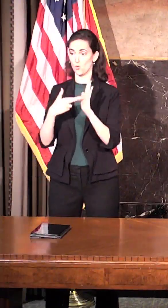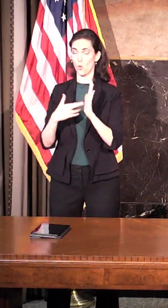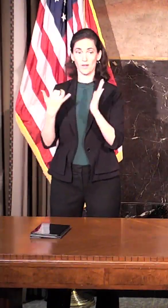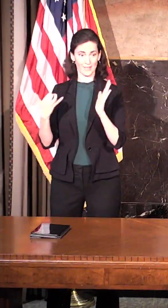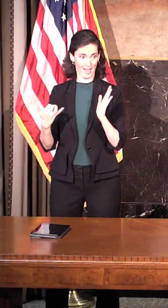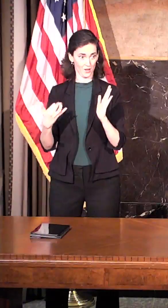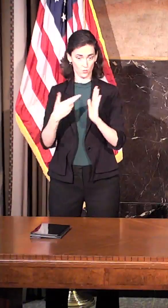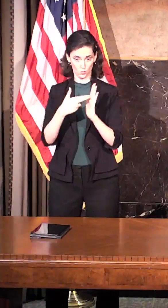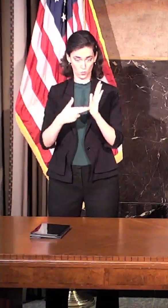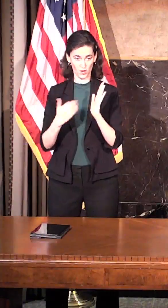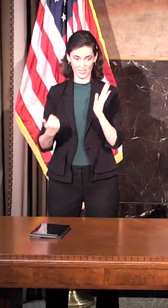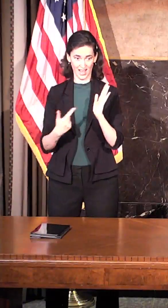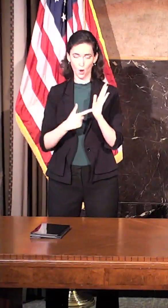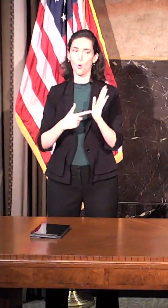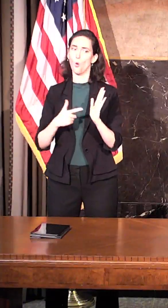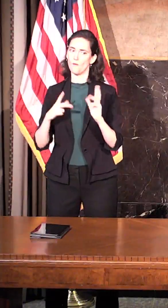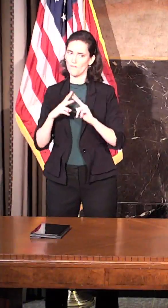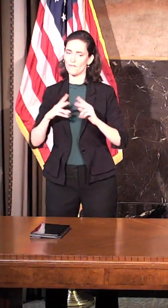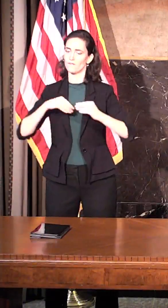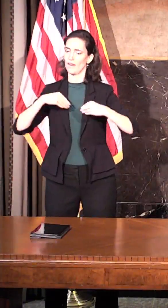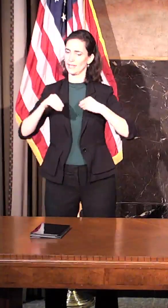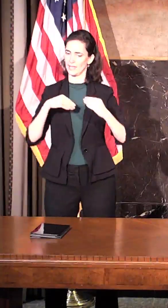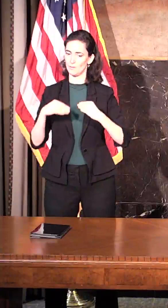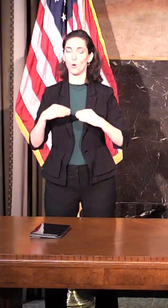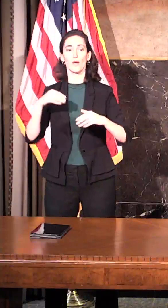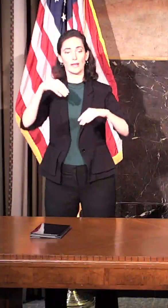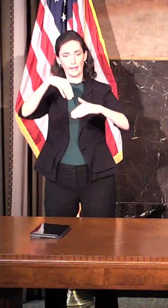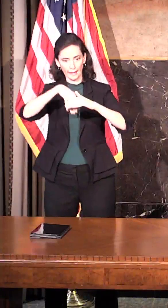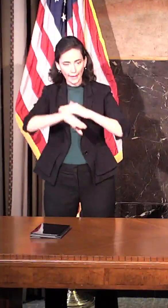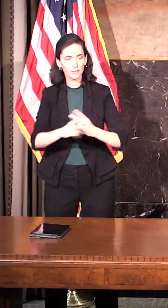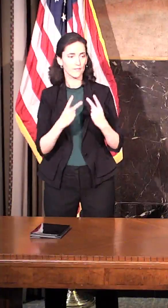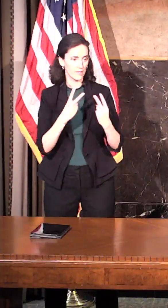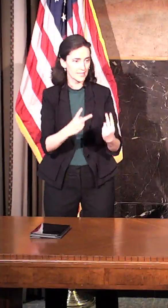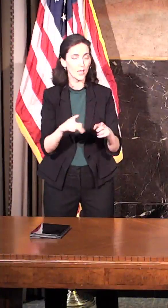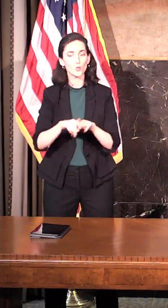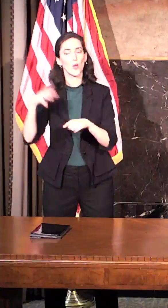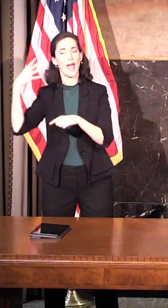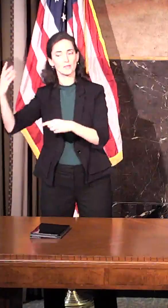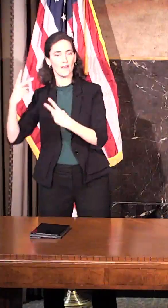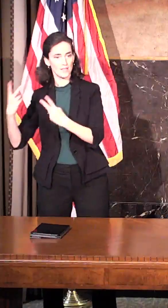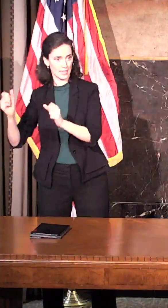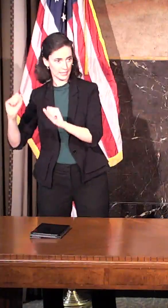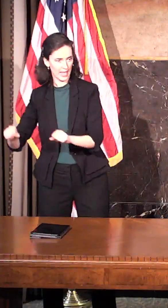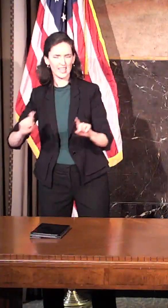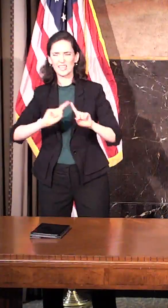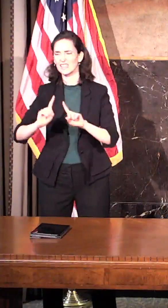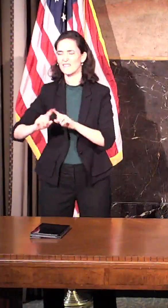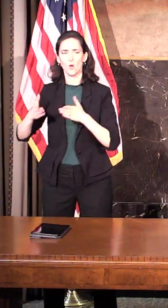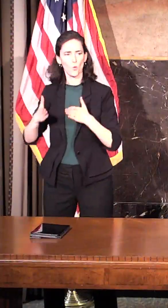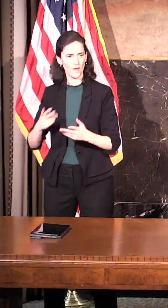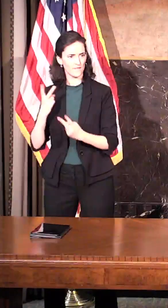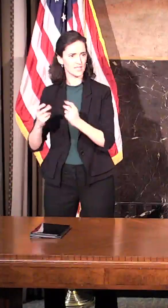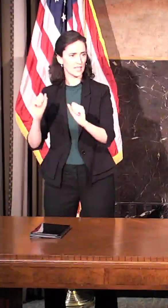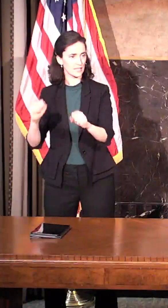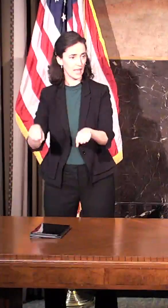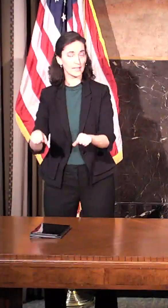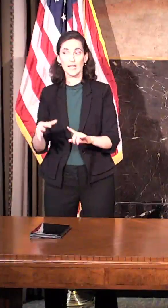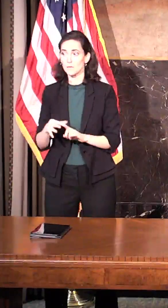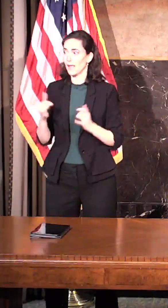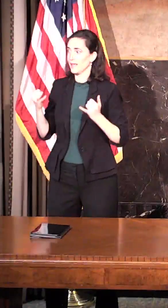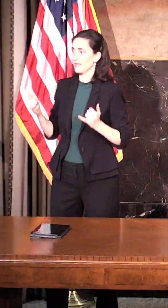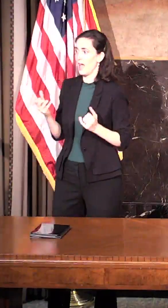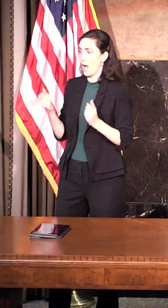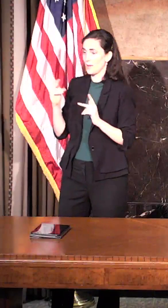very, very flexible for indoor visitation and outdoor visitation. There's a lot of ways to visit, particularly now with the case counts and